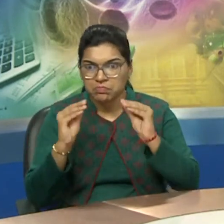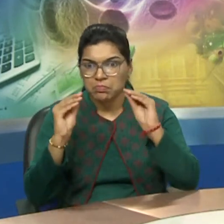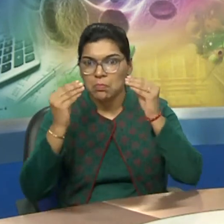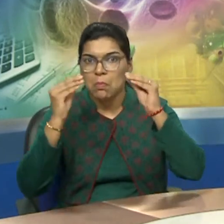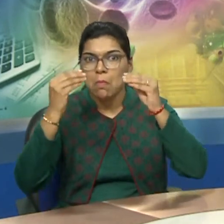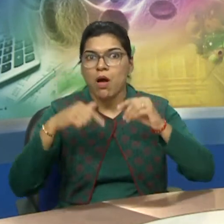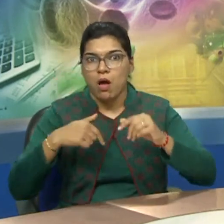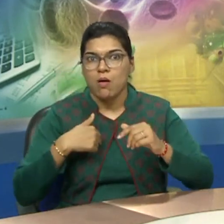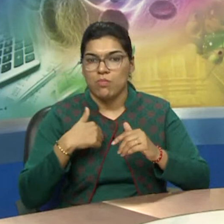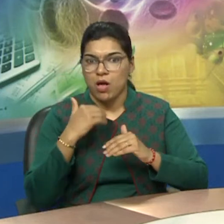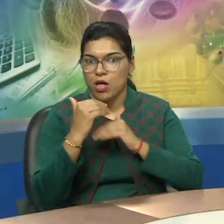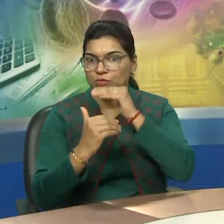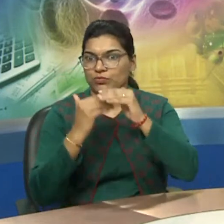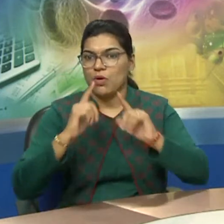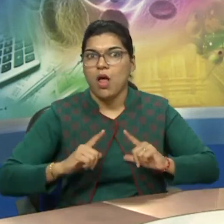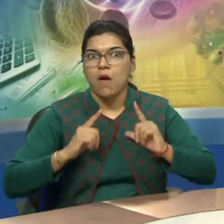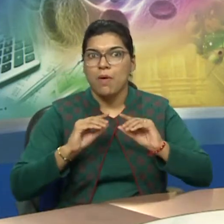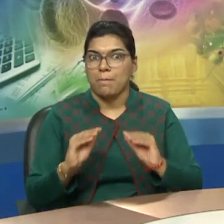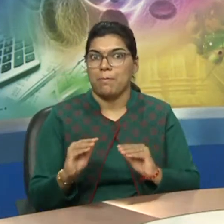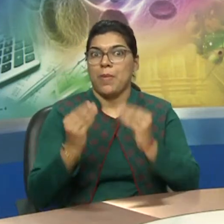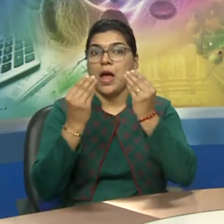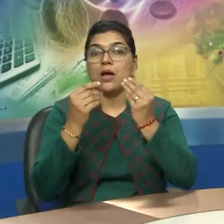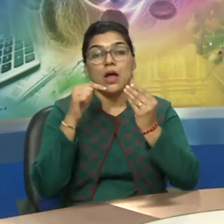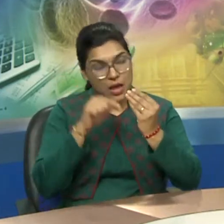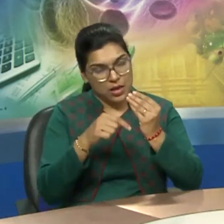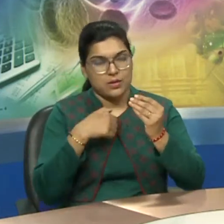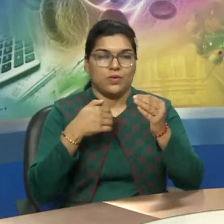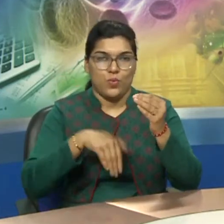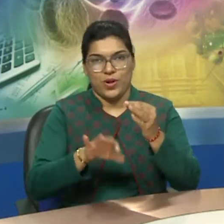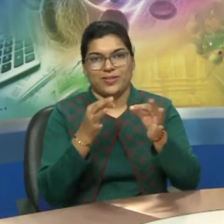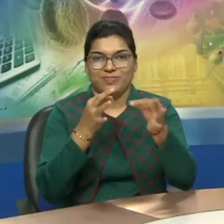After following these ethical standards,